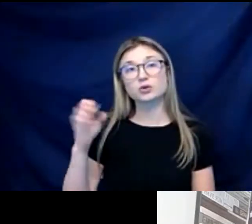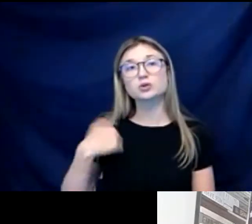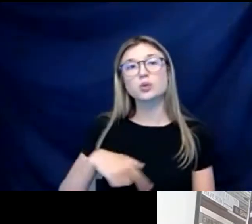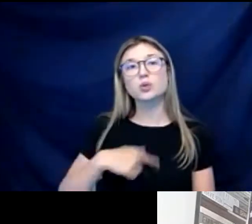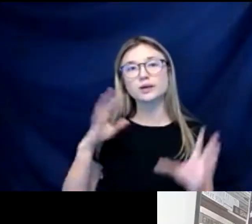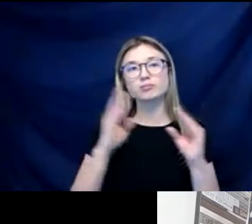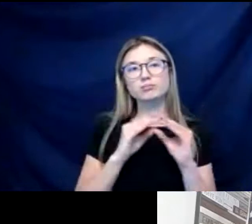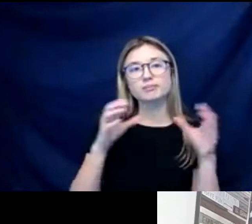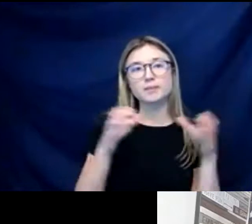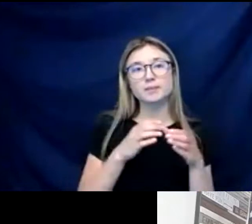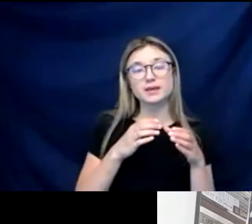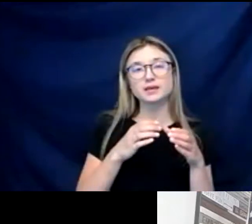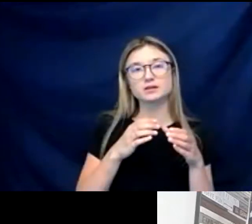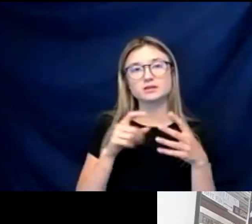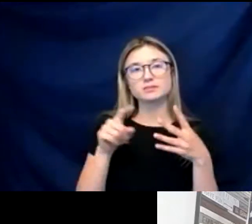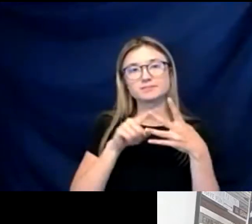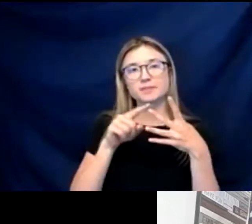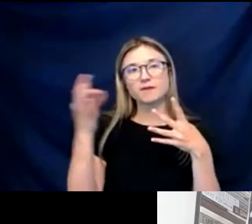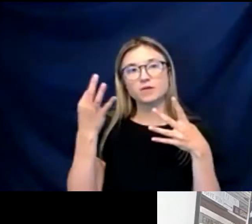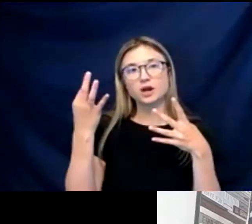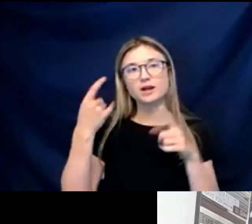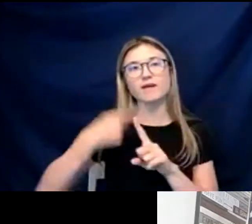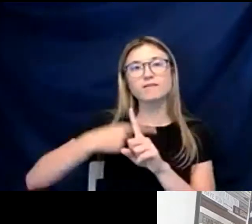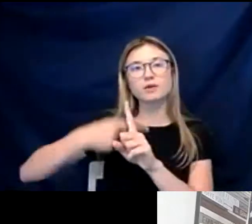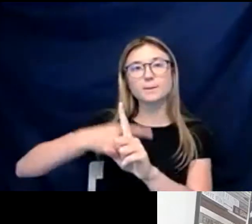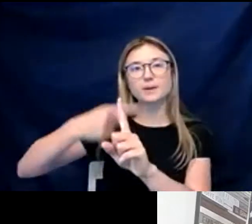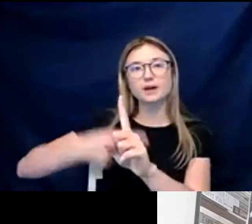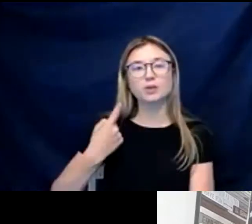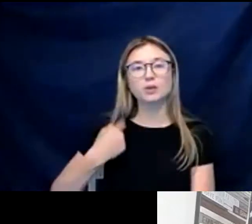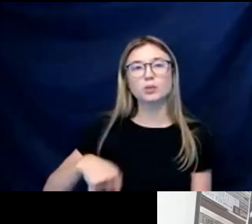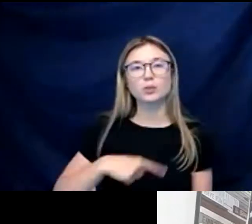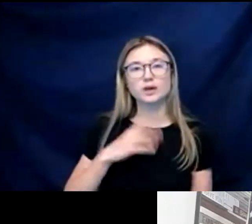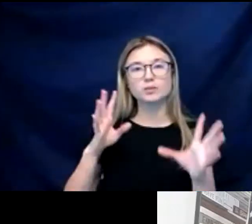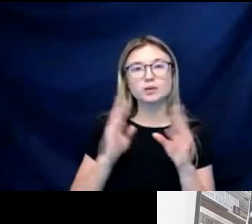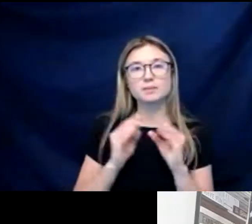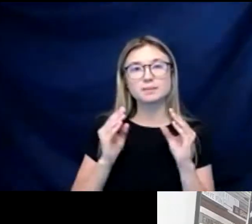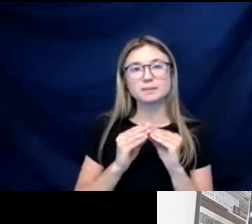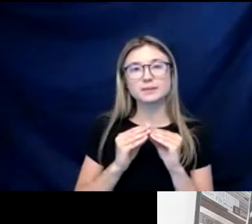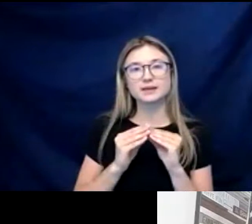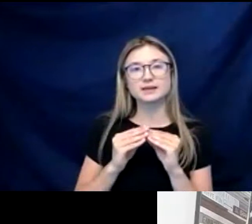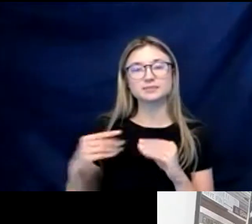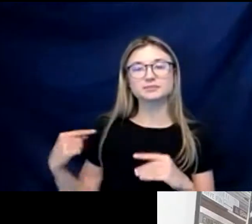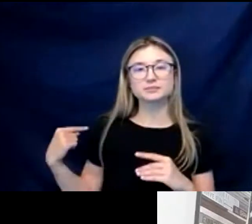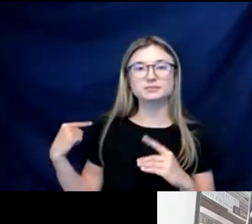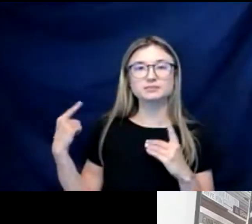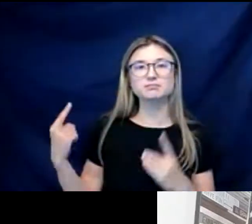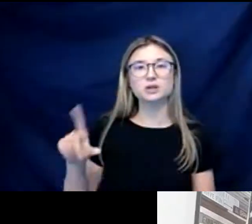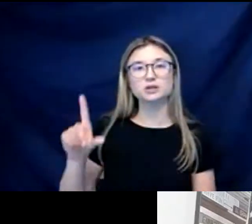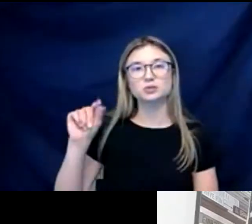month. We have been meeting over the months in